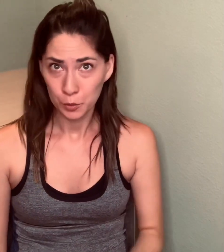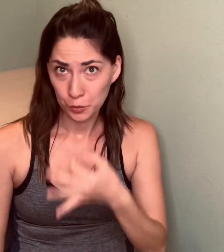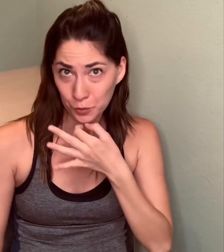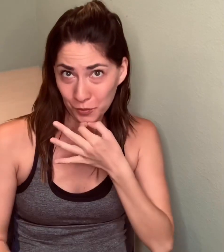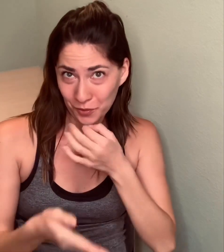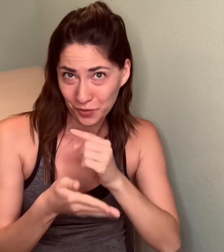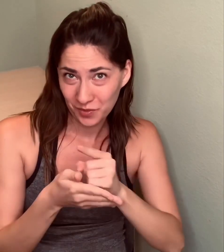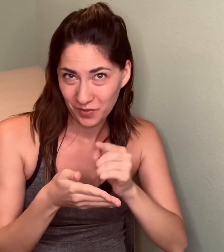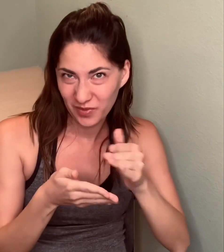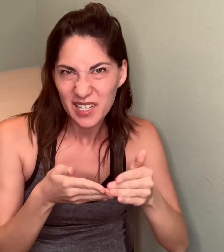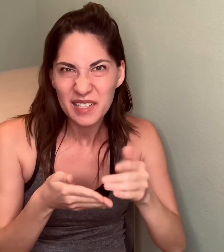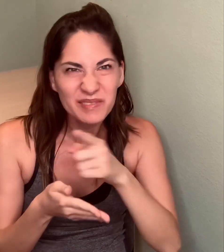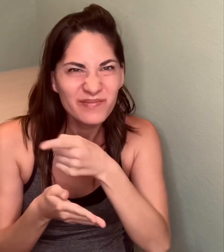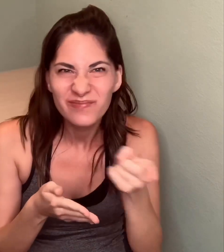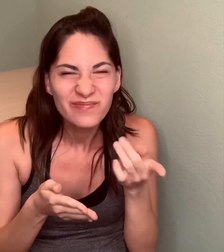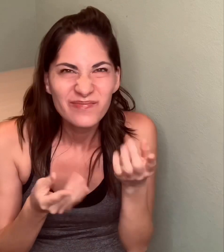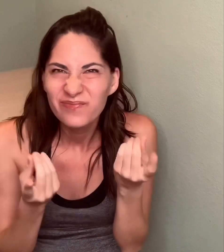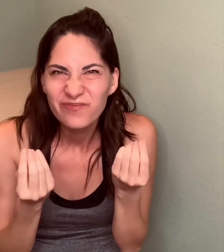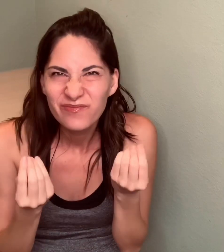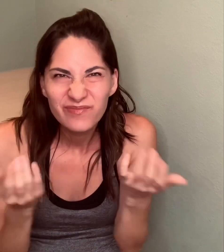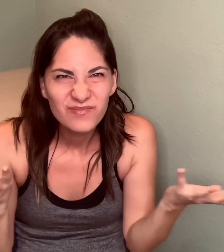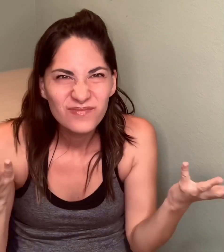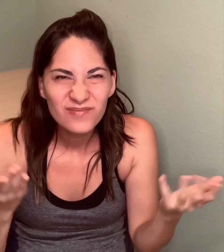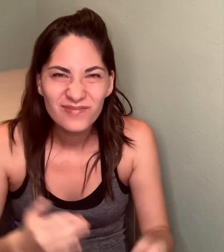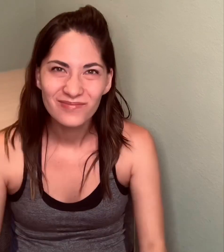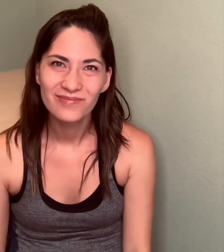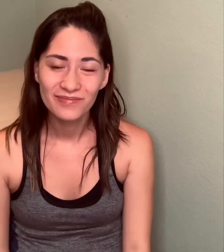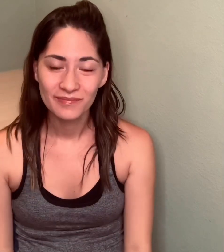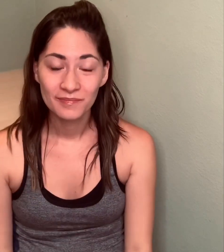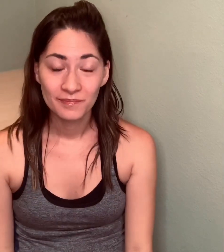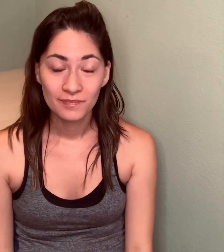are your plans for this upcoming weekend?